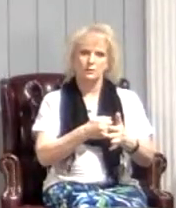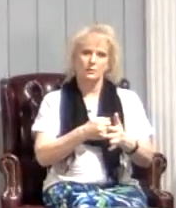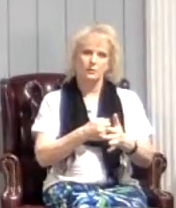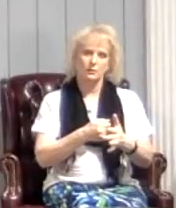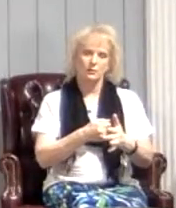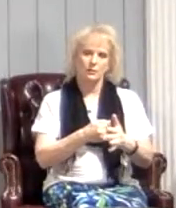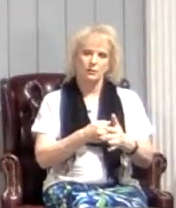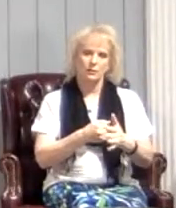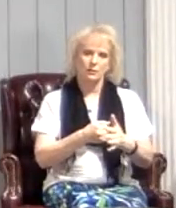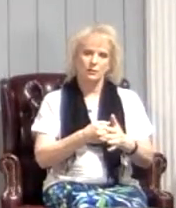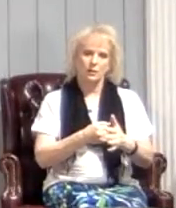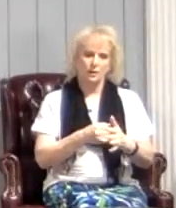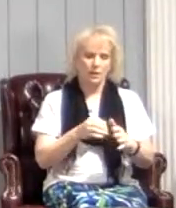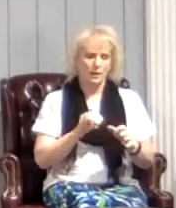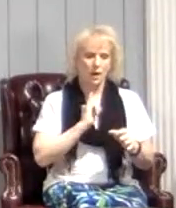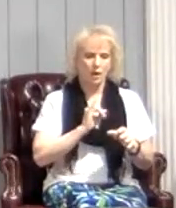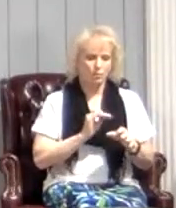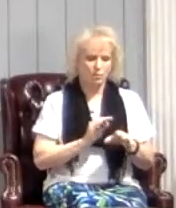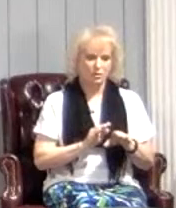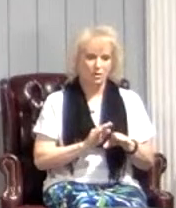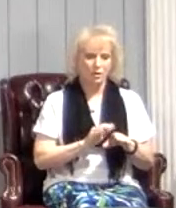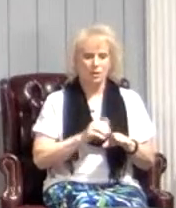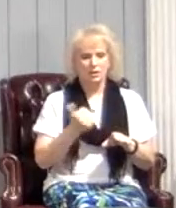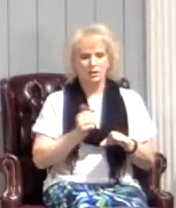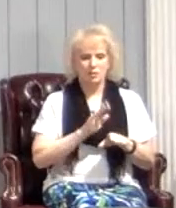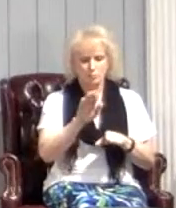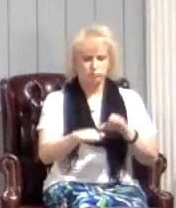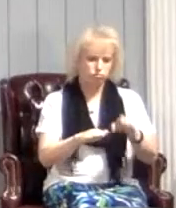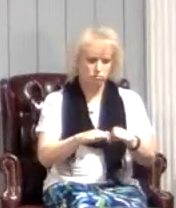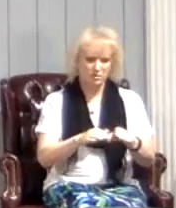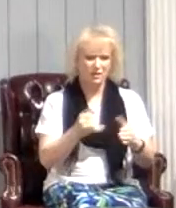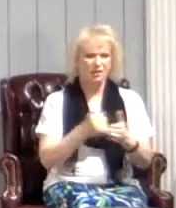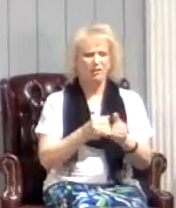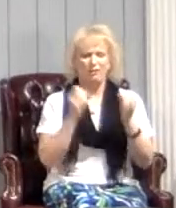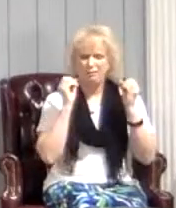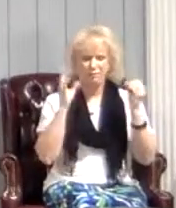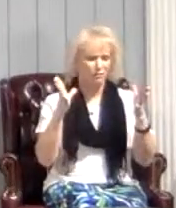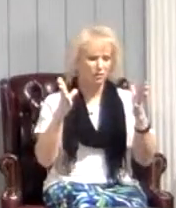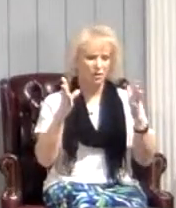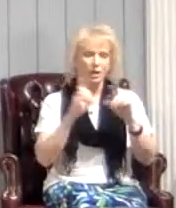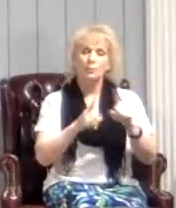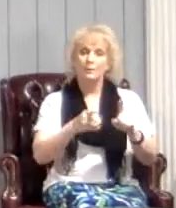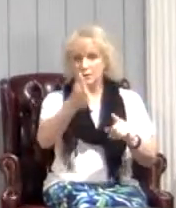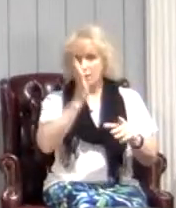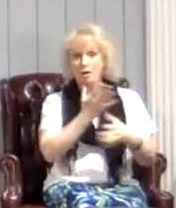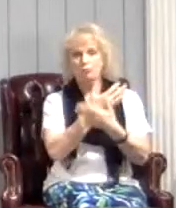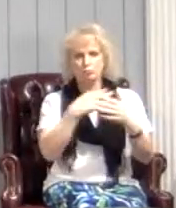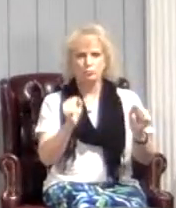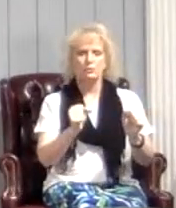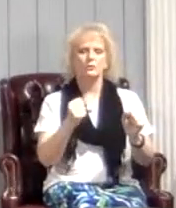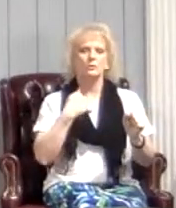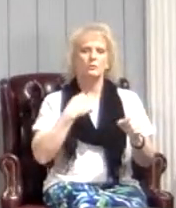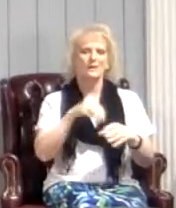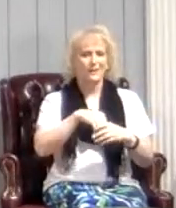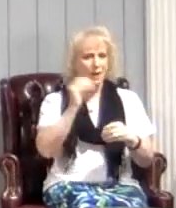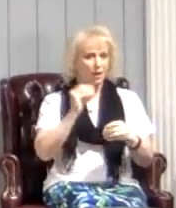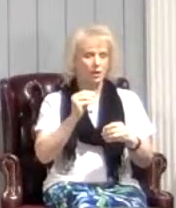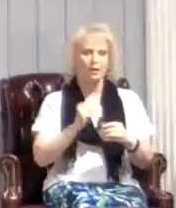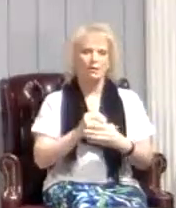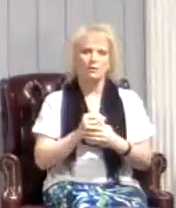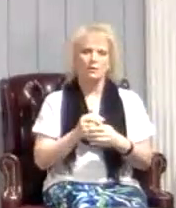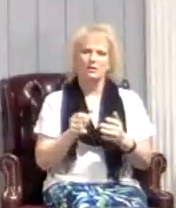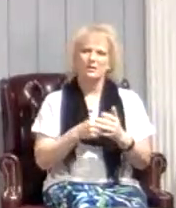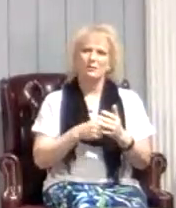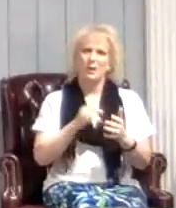And somehow I would take a step and it would be a disaster, another step and it would be a disaster, but God would rescue me out of it and my family. Sometimes I used to say,